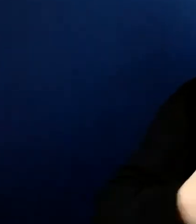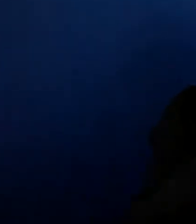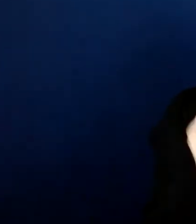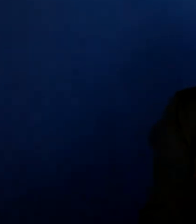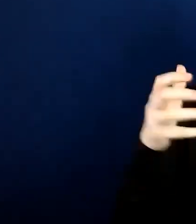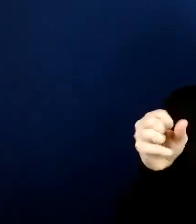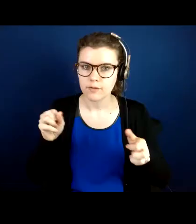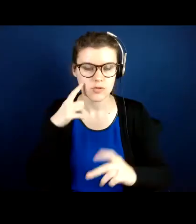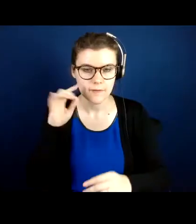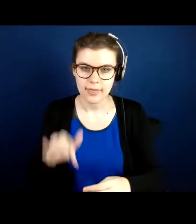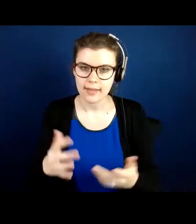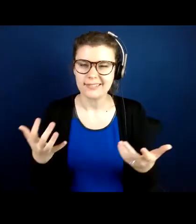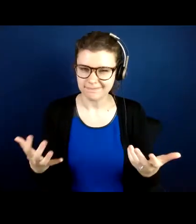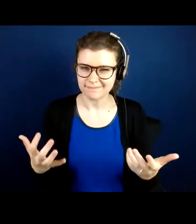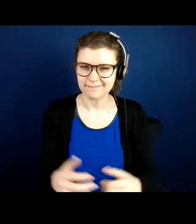each other.